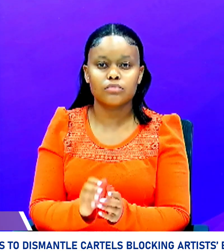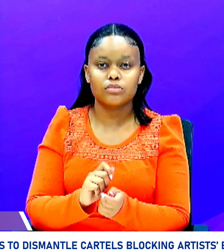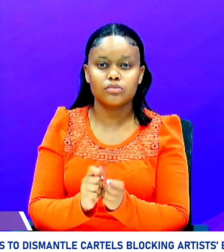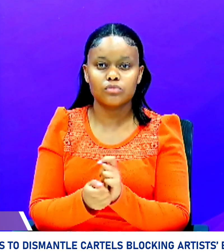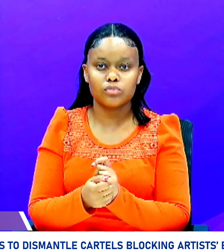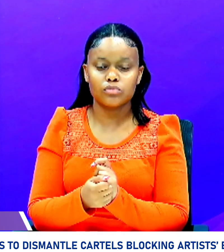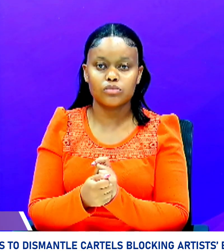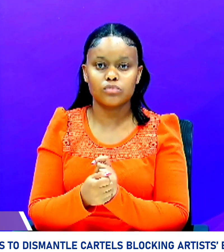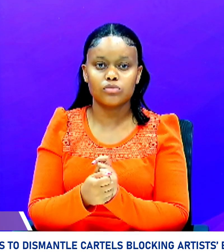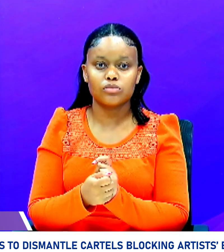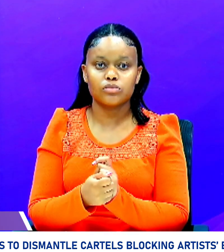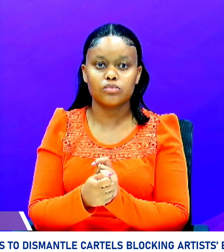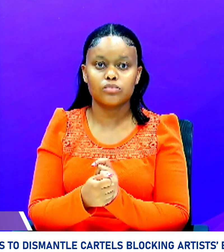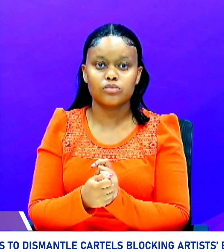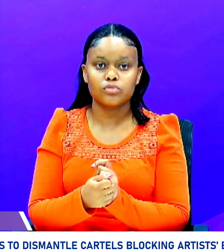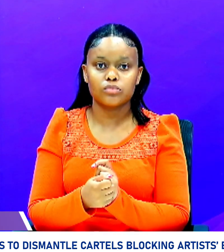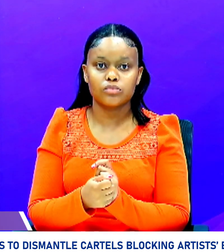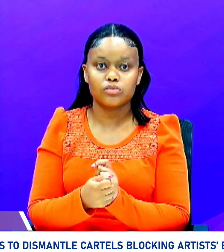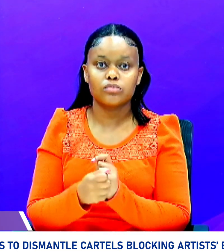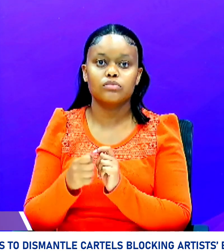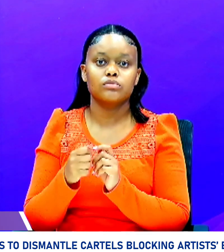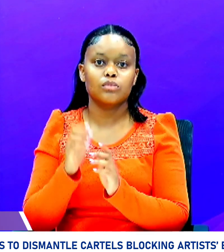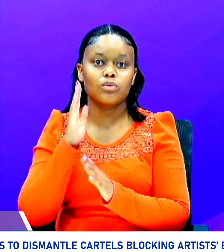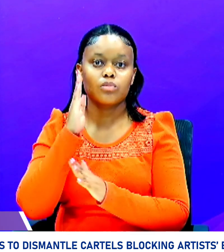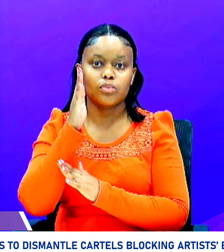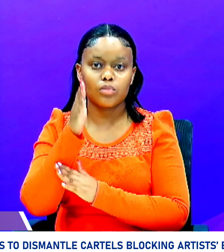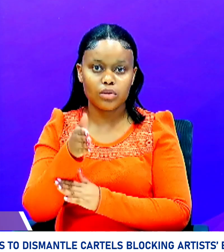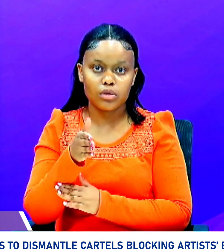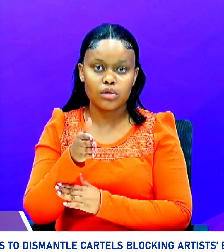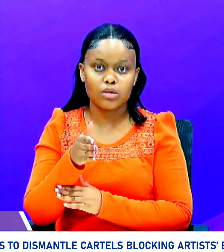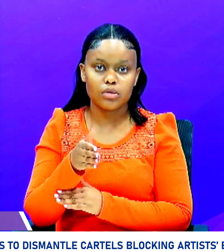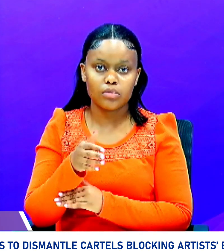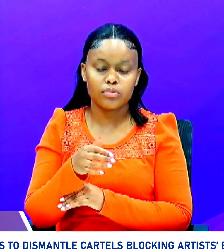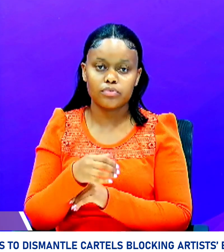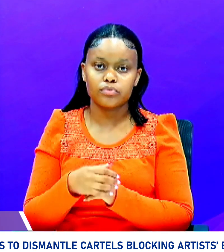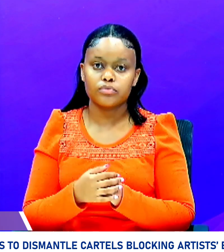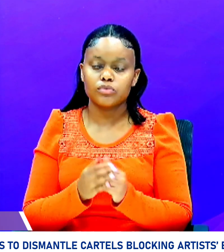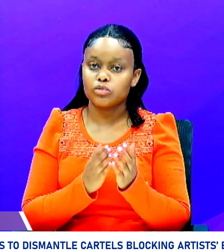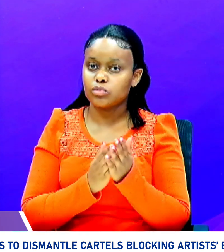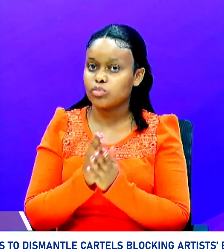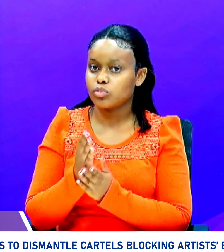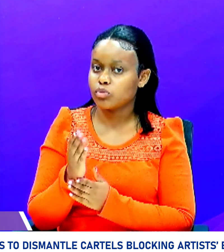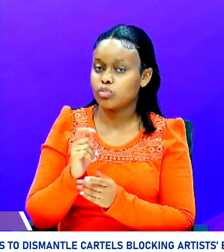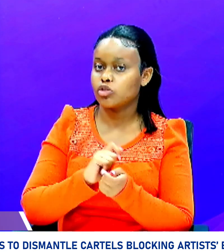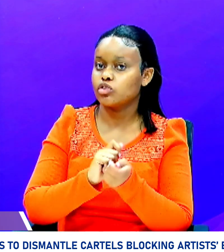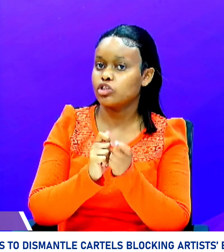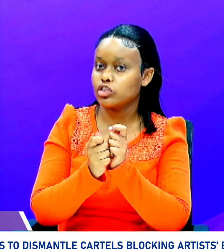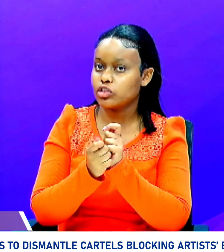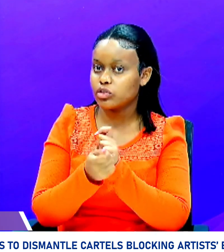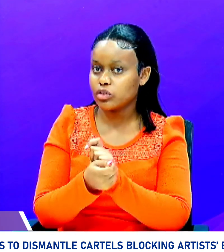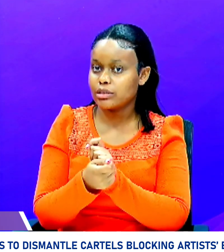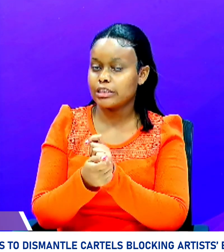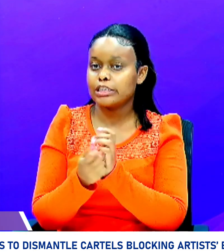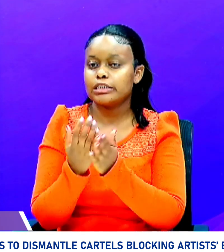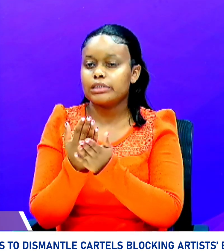He further warned that lawsuits or resistance from entrenched groups would not stop the reforms. According